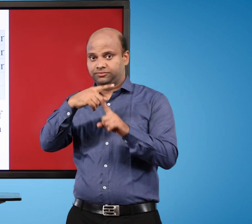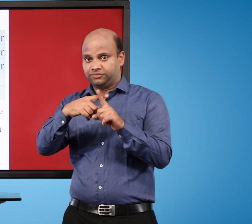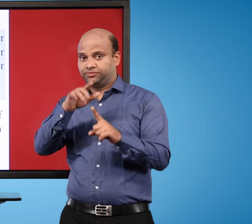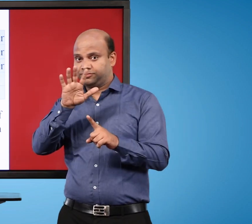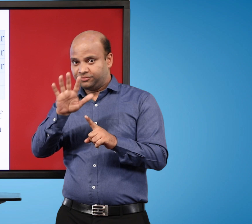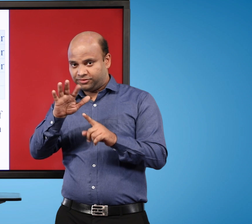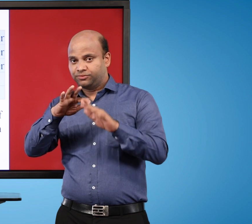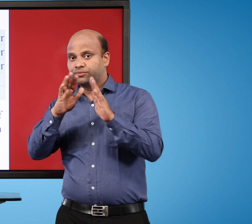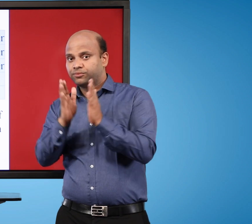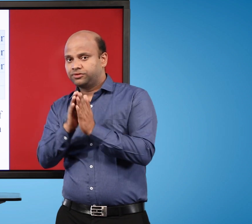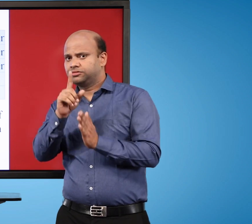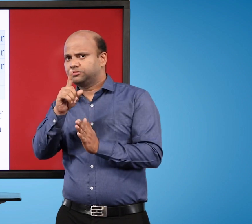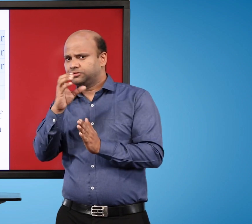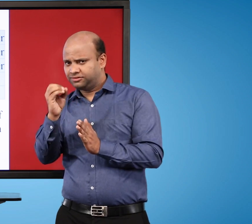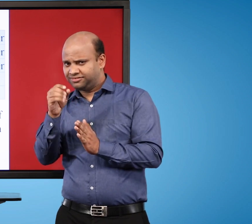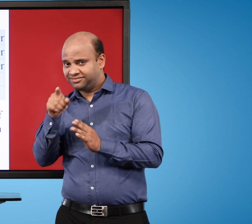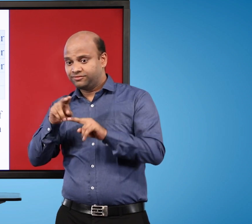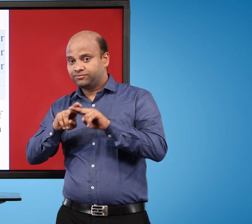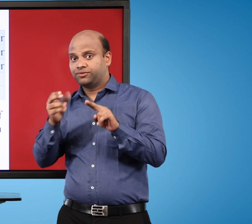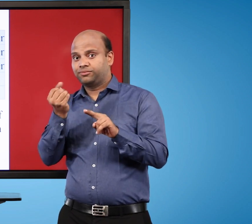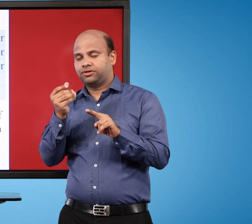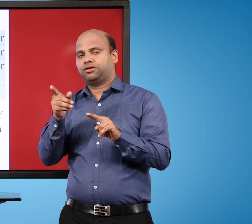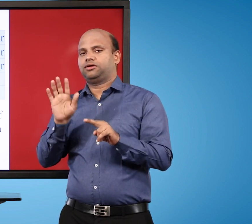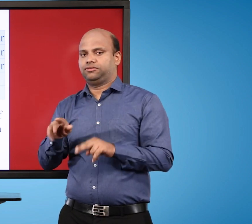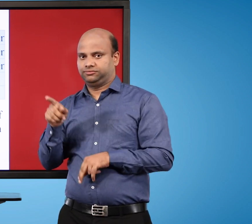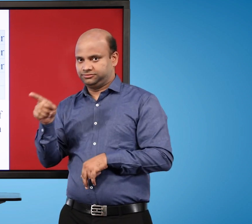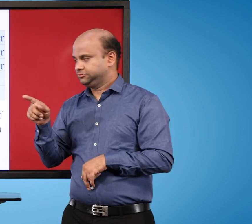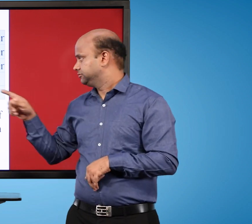5 plus 5 is equal to 10, a whole number.